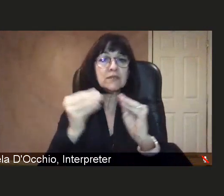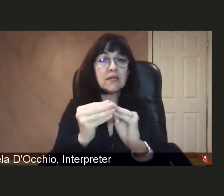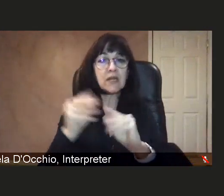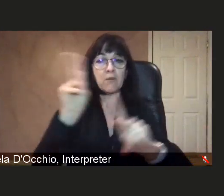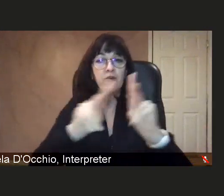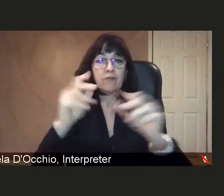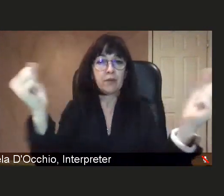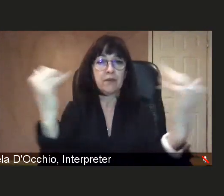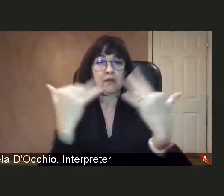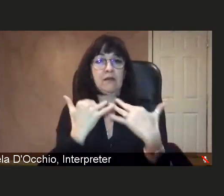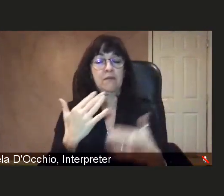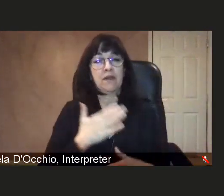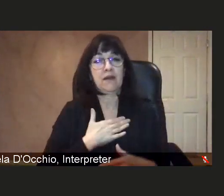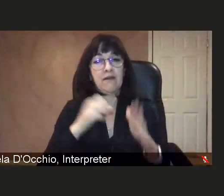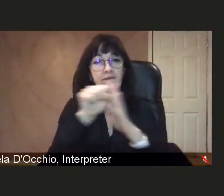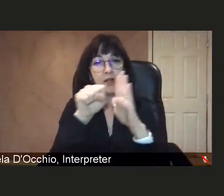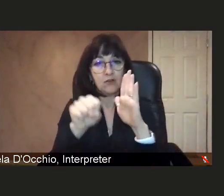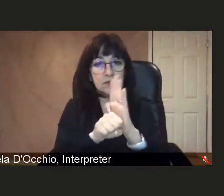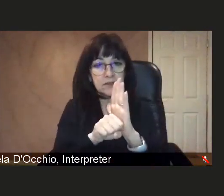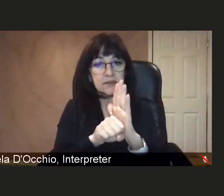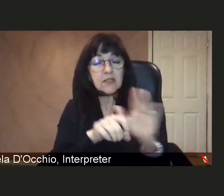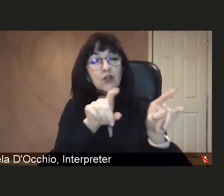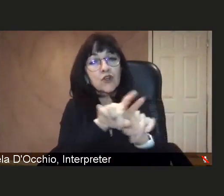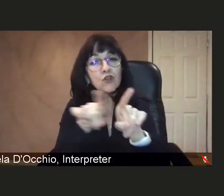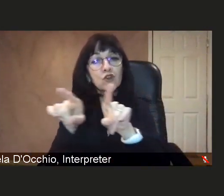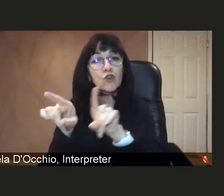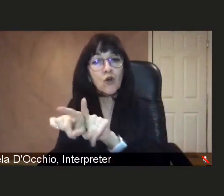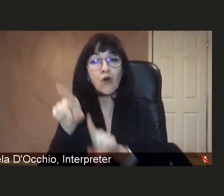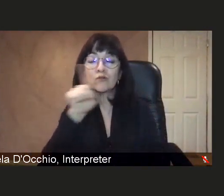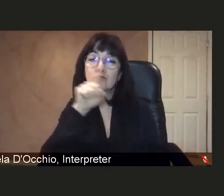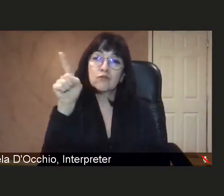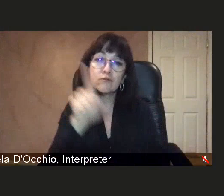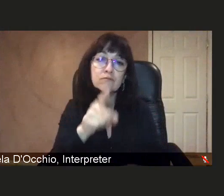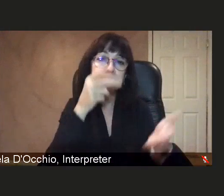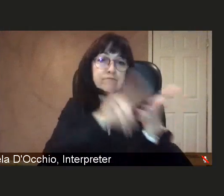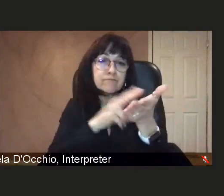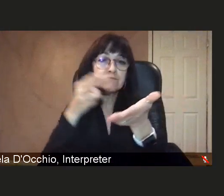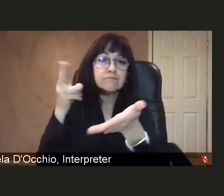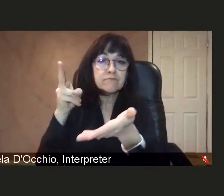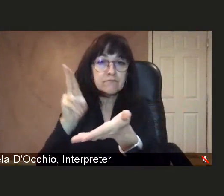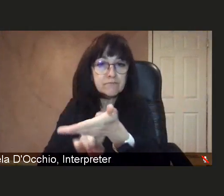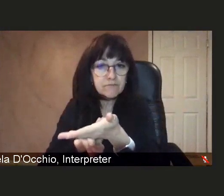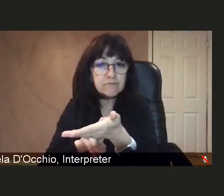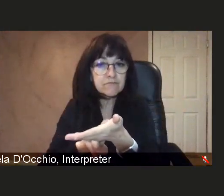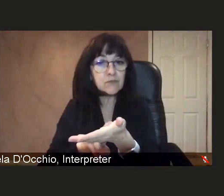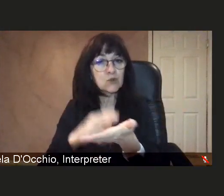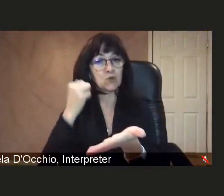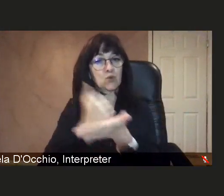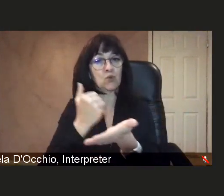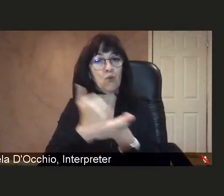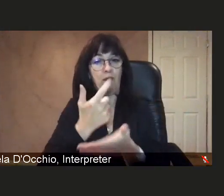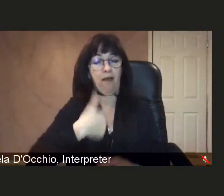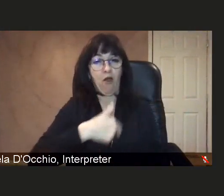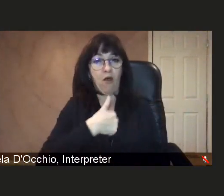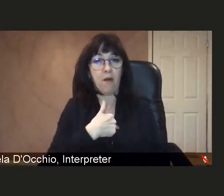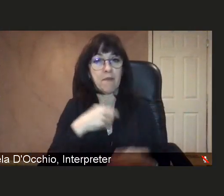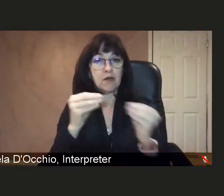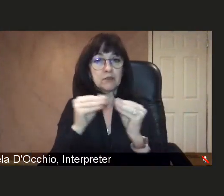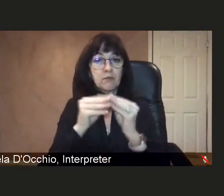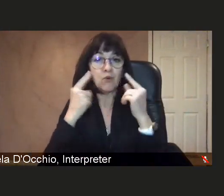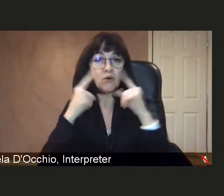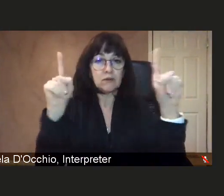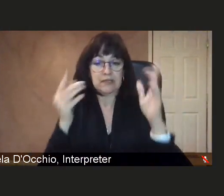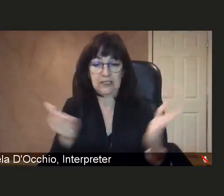proclaimed various public health emergency proclamations that have gotten to us to where we are today. As far